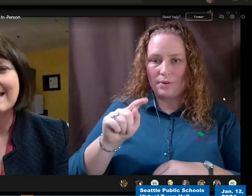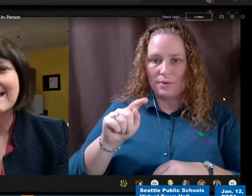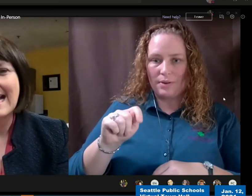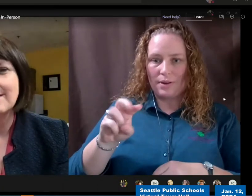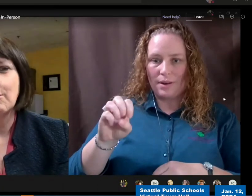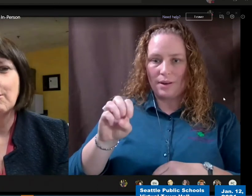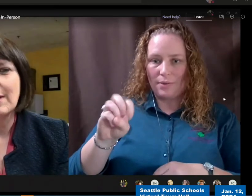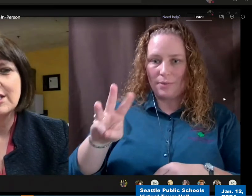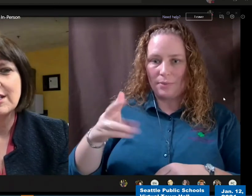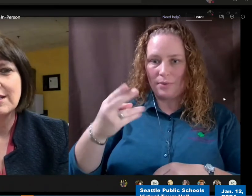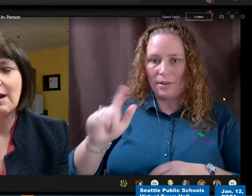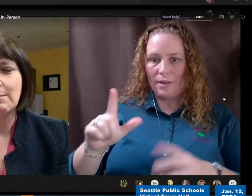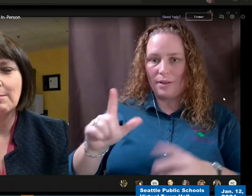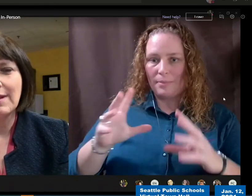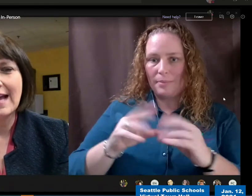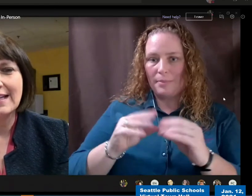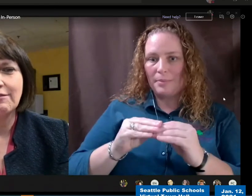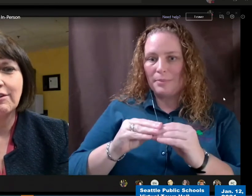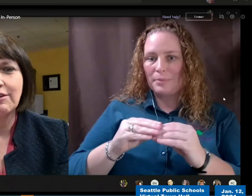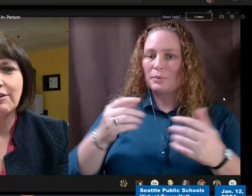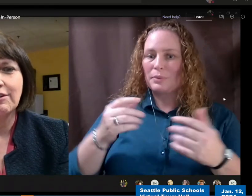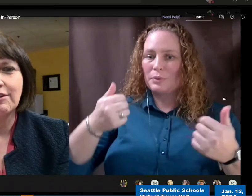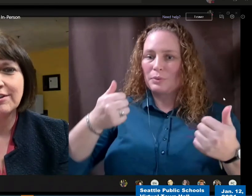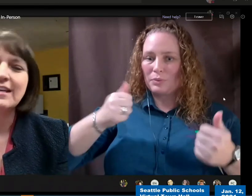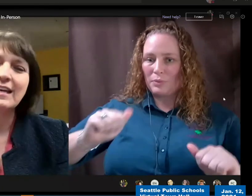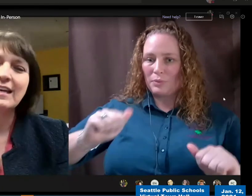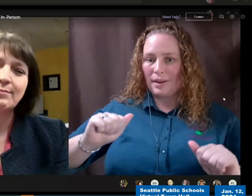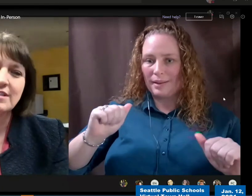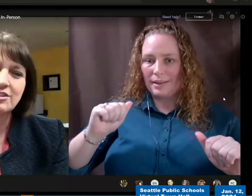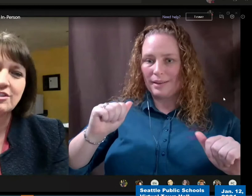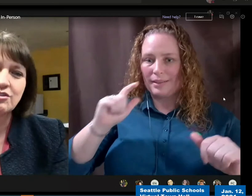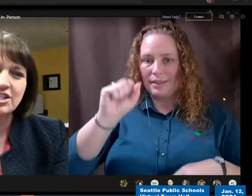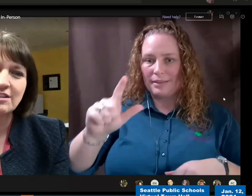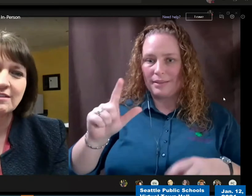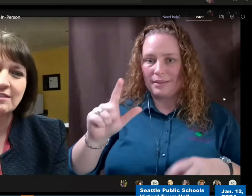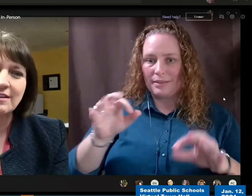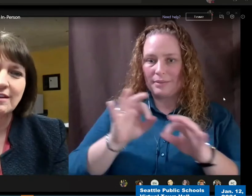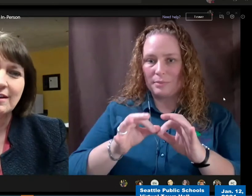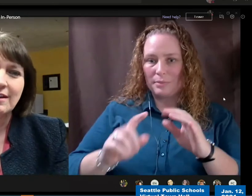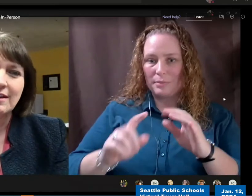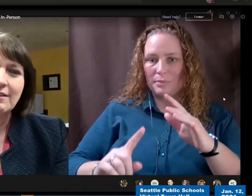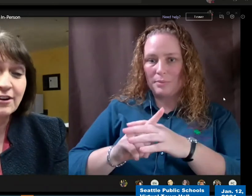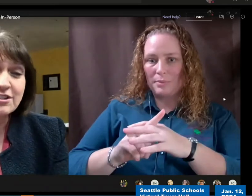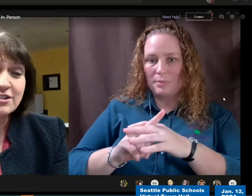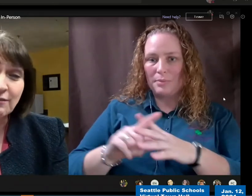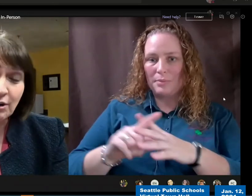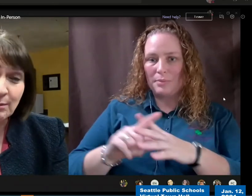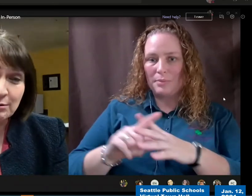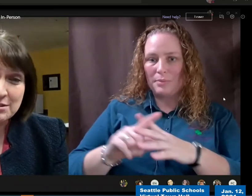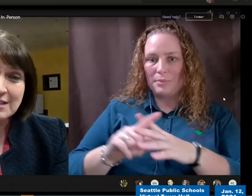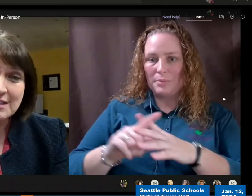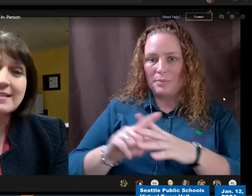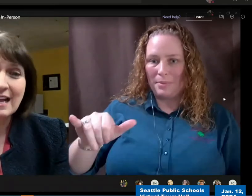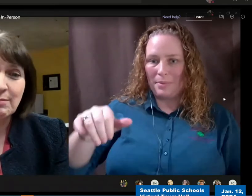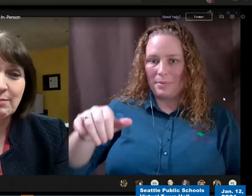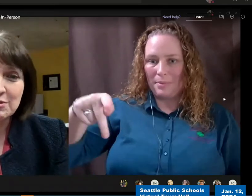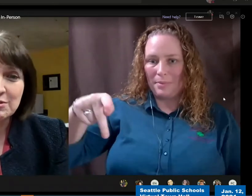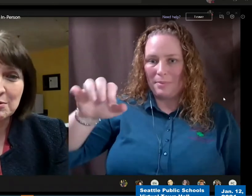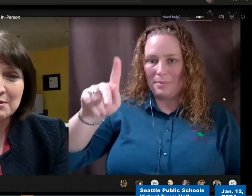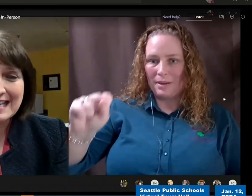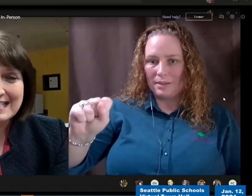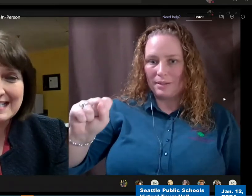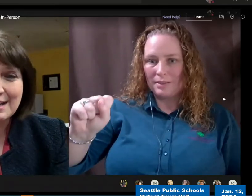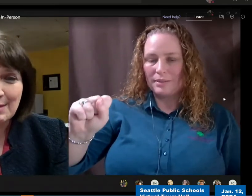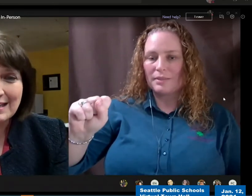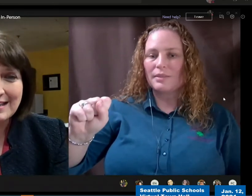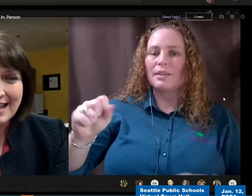and to answer questions around planning for a return to in-person instruction. First and foremost, Seattle Public Schools